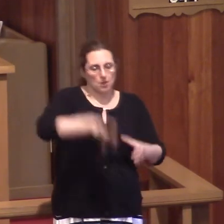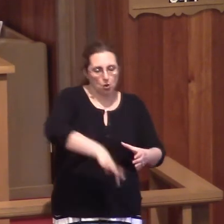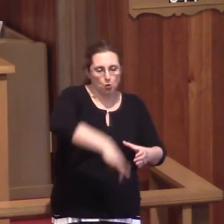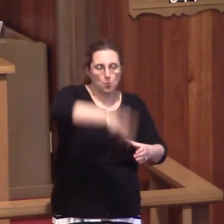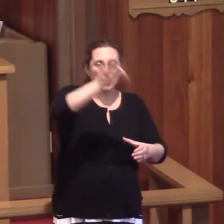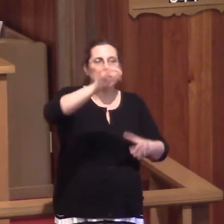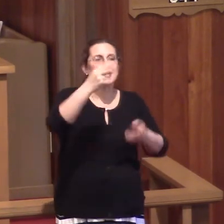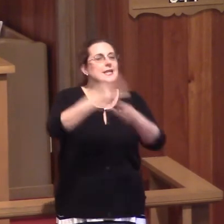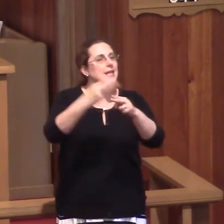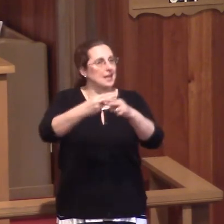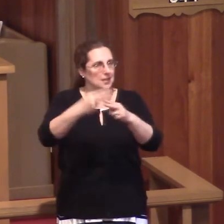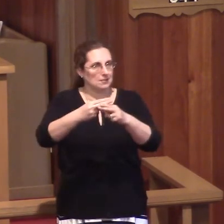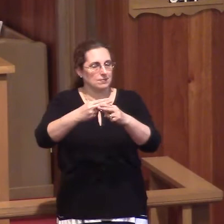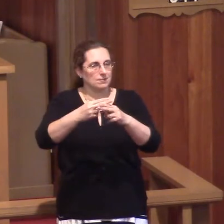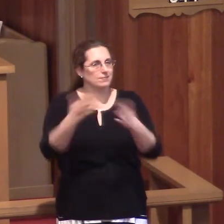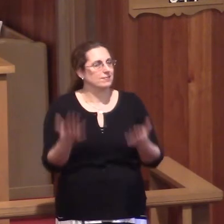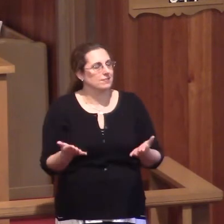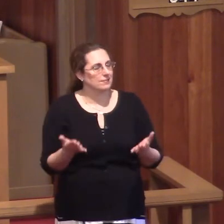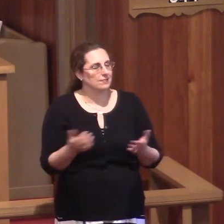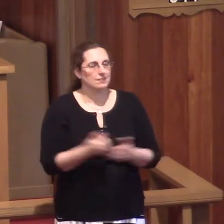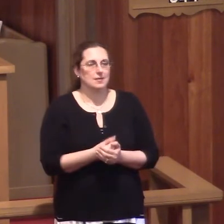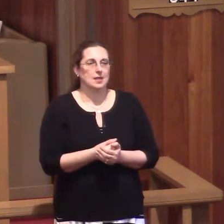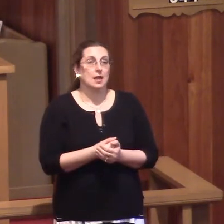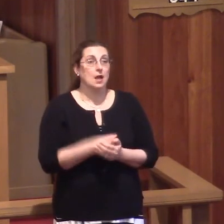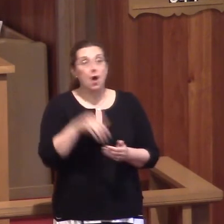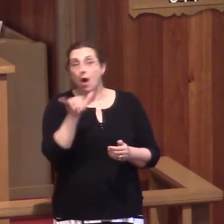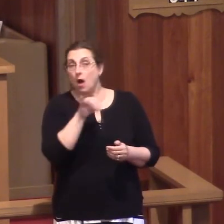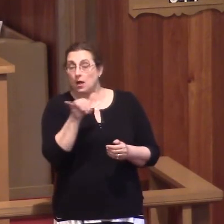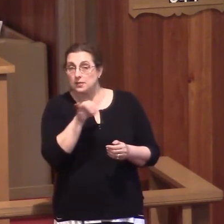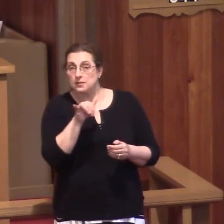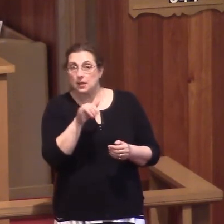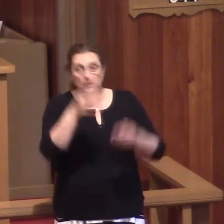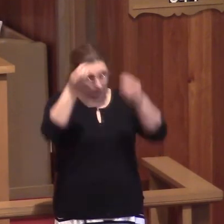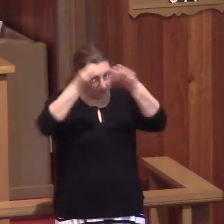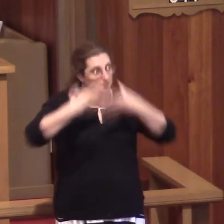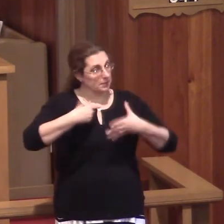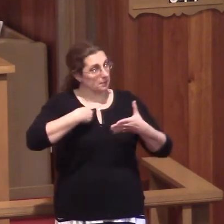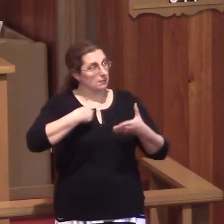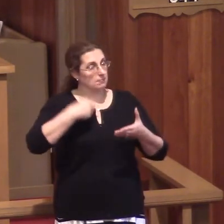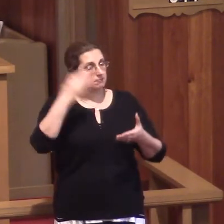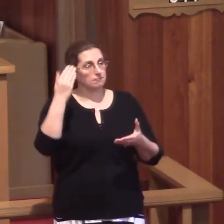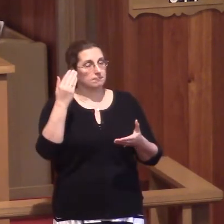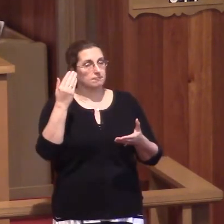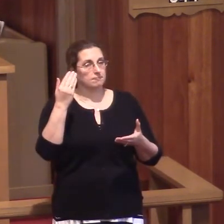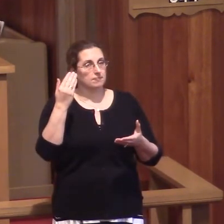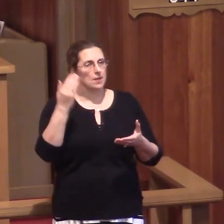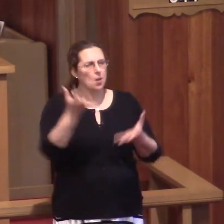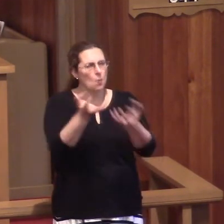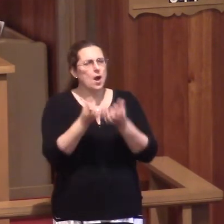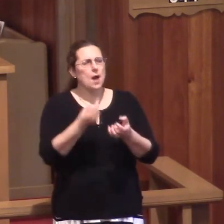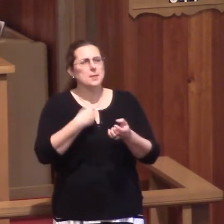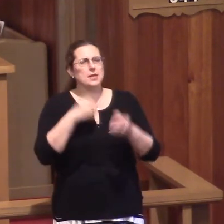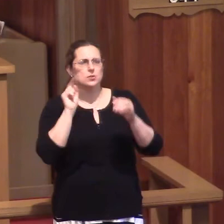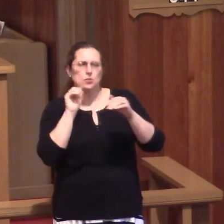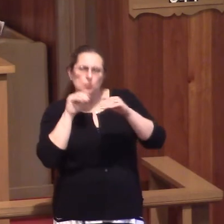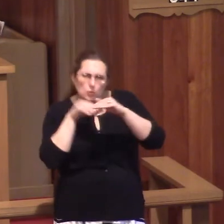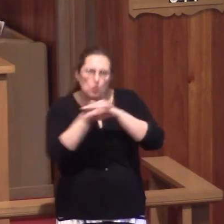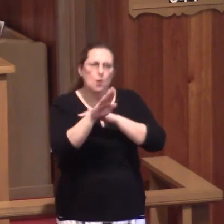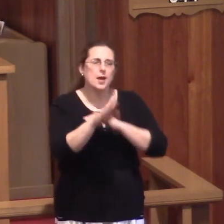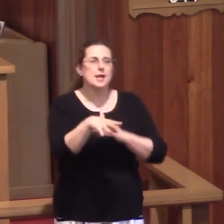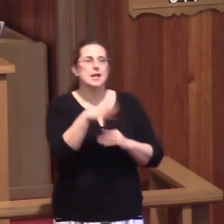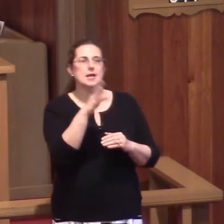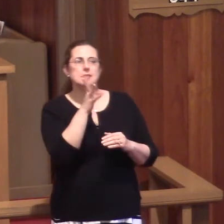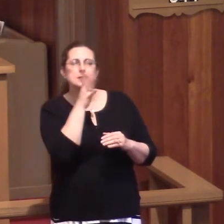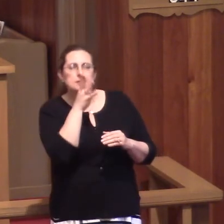give the tickets. But they also informed me that They wanted me to come in And talk with their